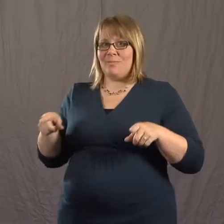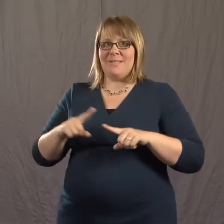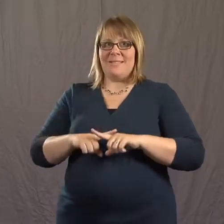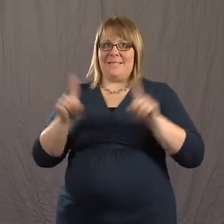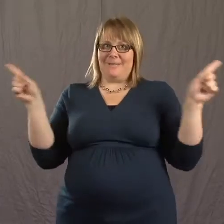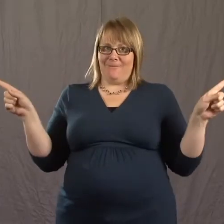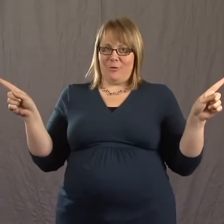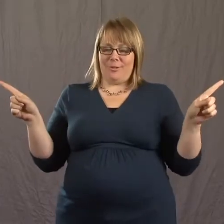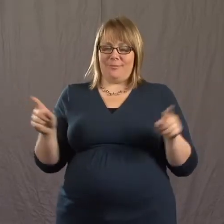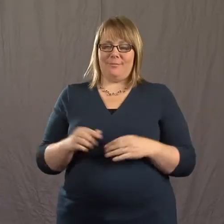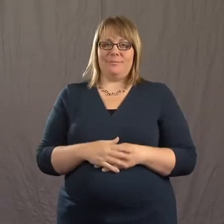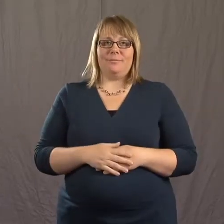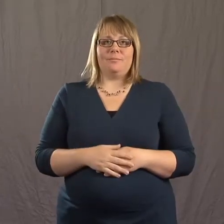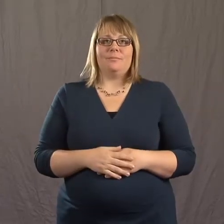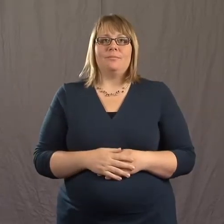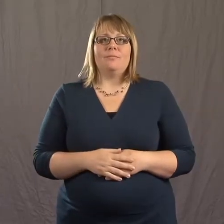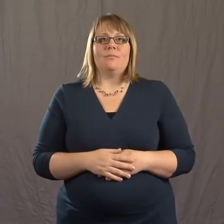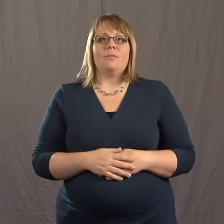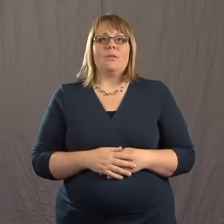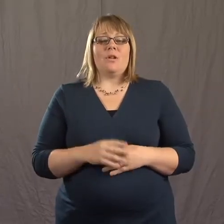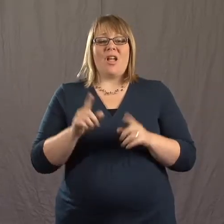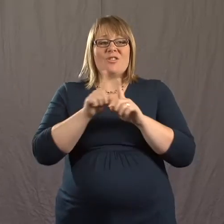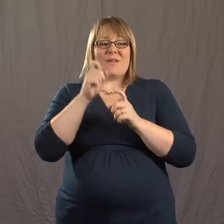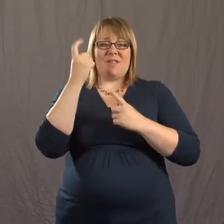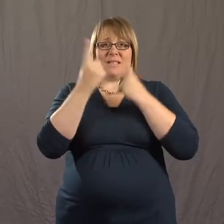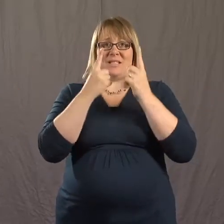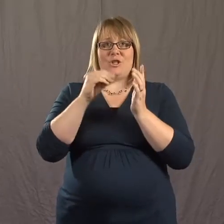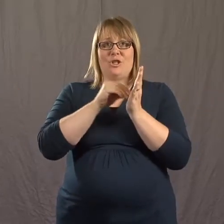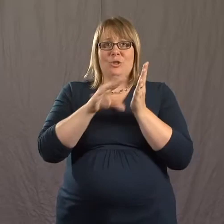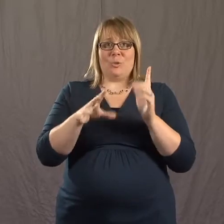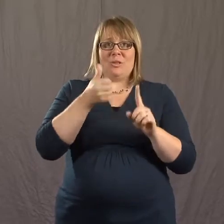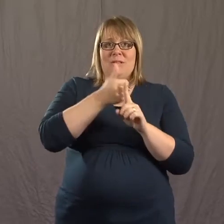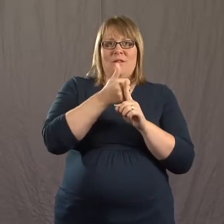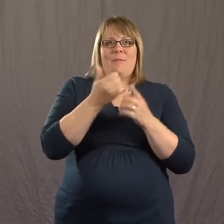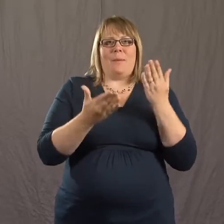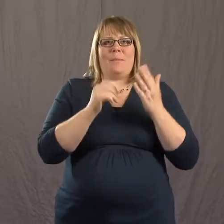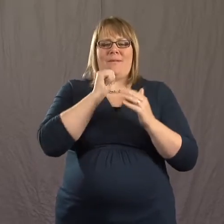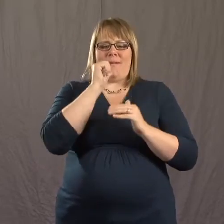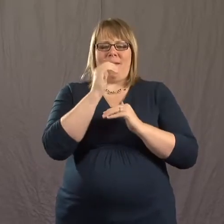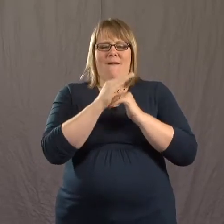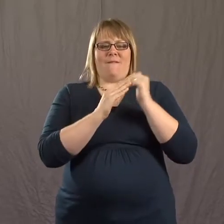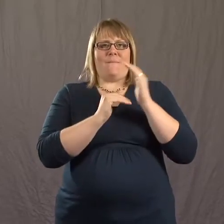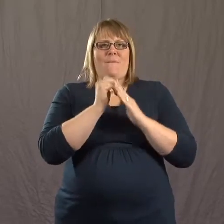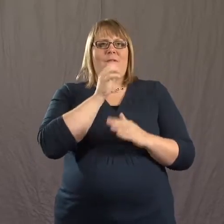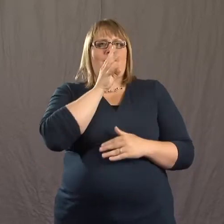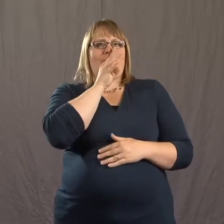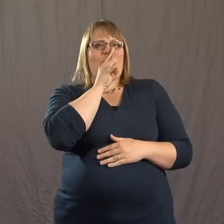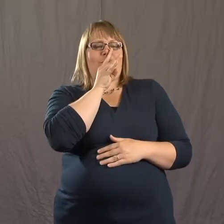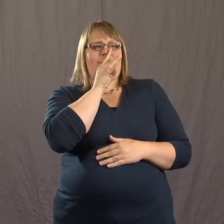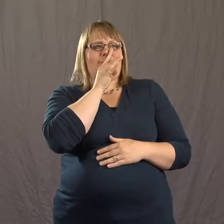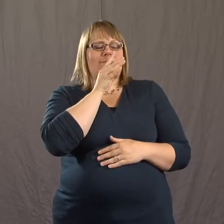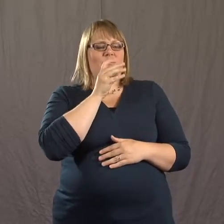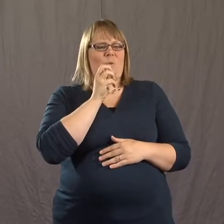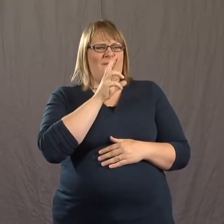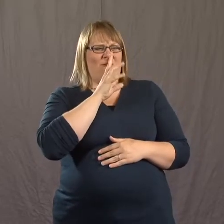circumstance versus a classroom, their accommodation needs will be different. You also need to consider the fact that the student may